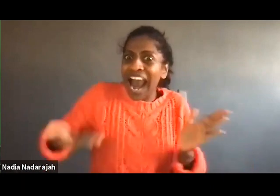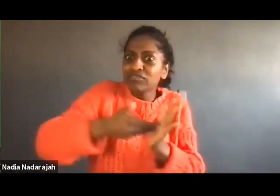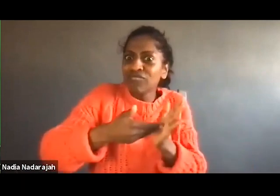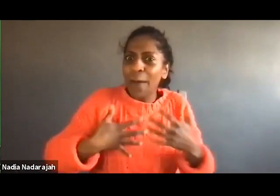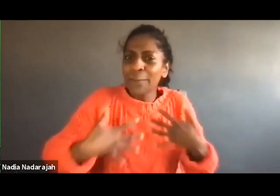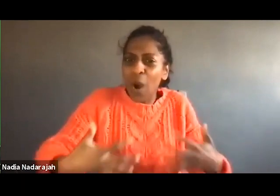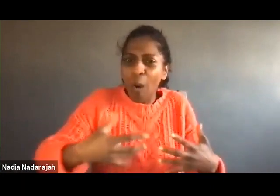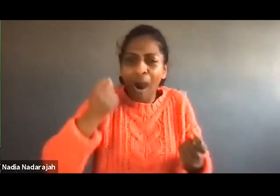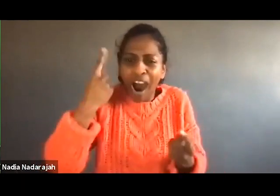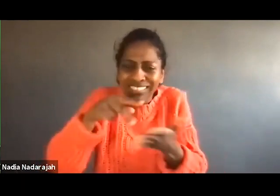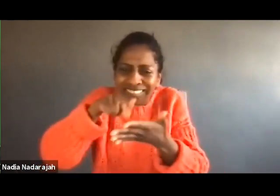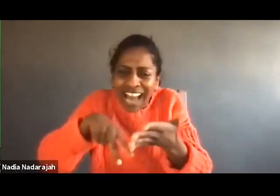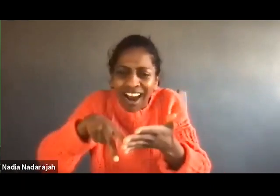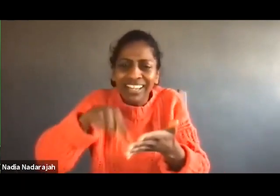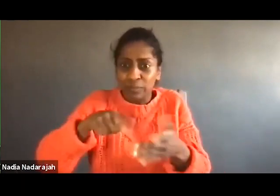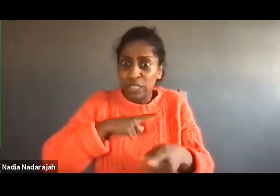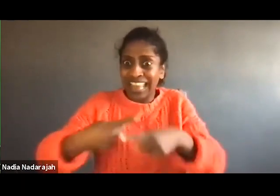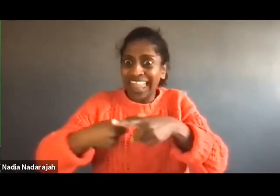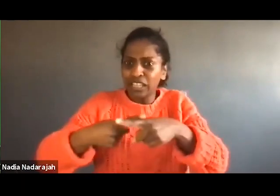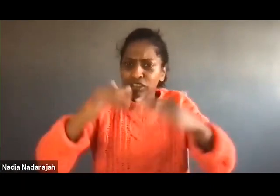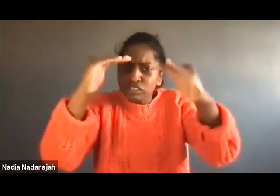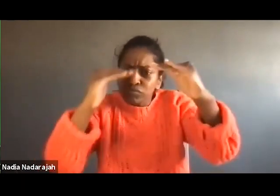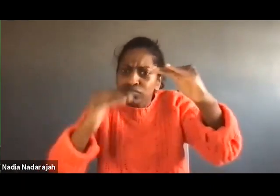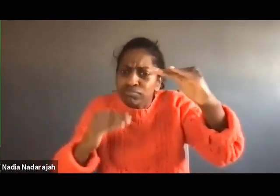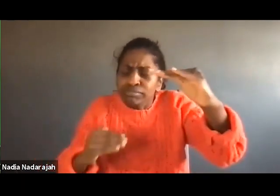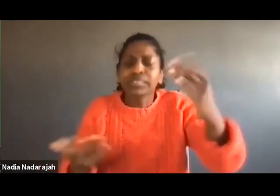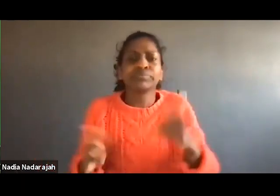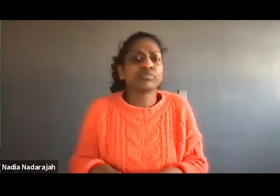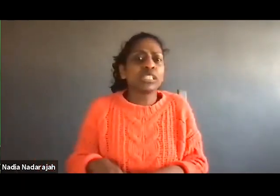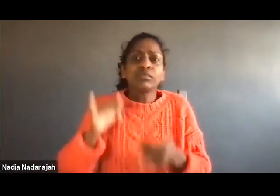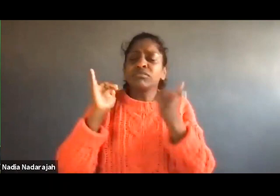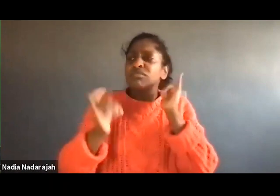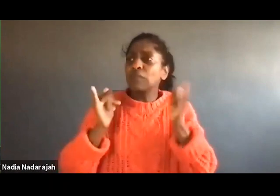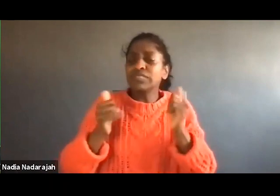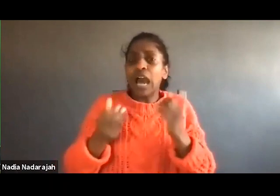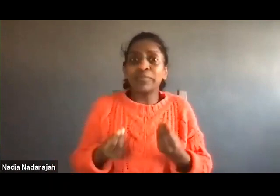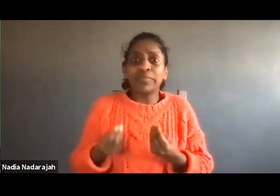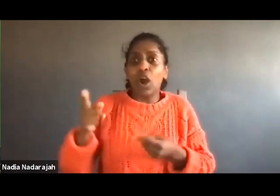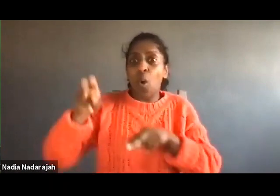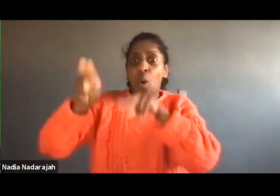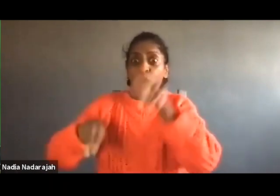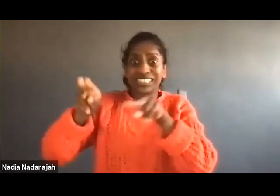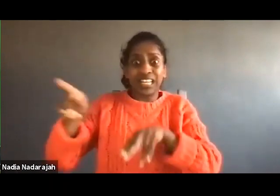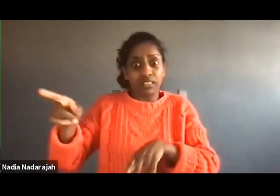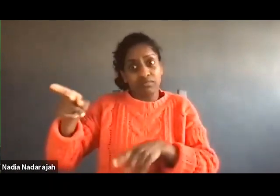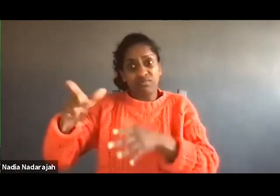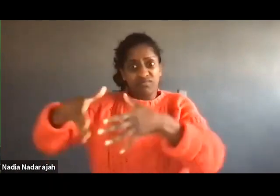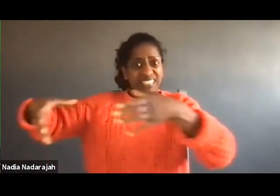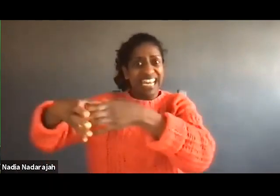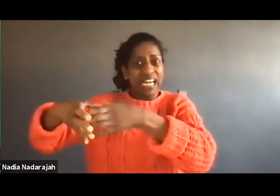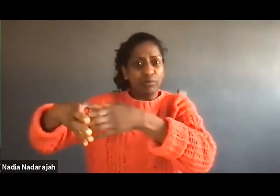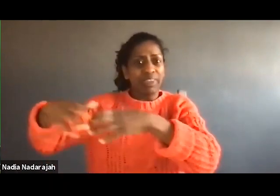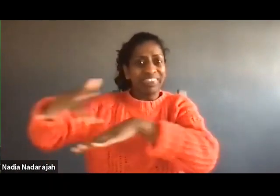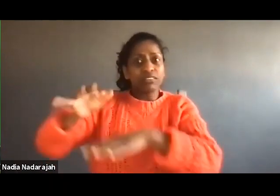much prep as I possibly can. And what this does is it will help both the interpreter and myself with working out the English content of any